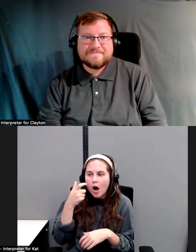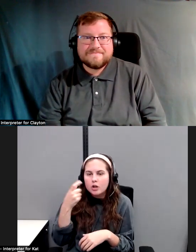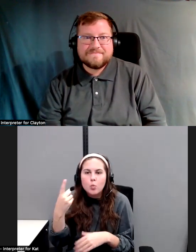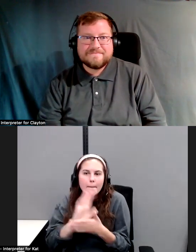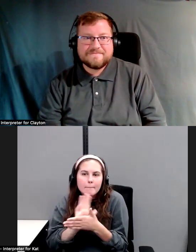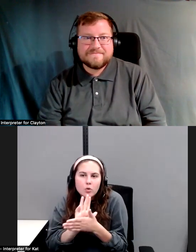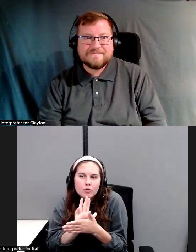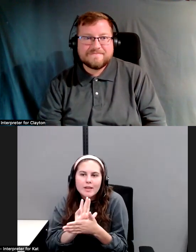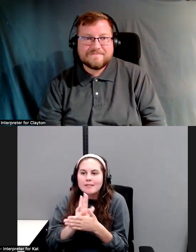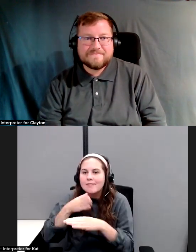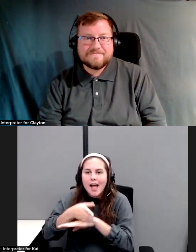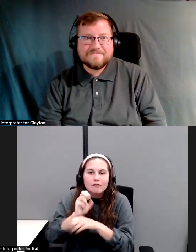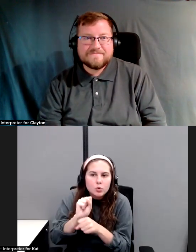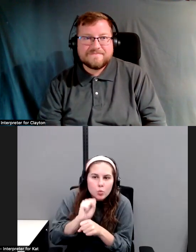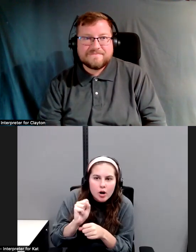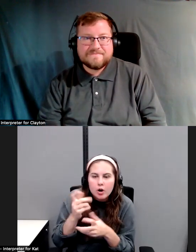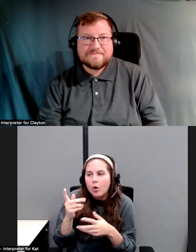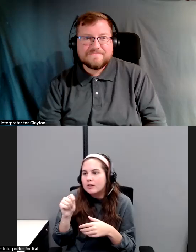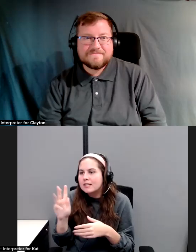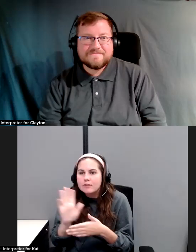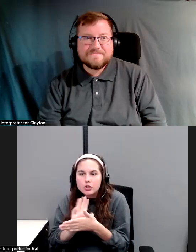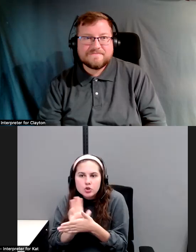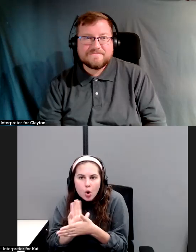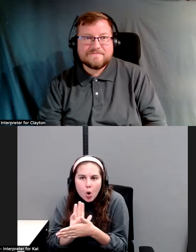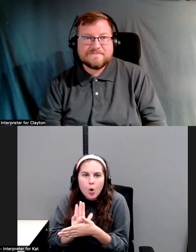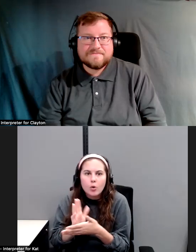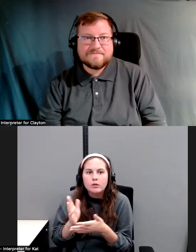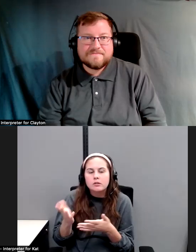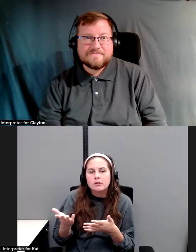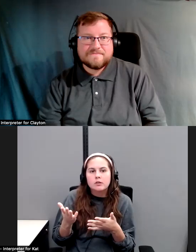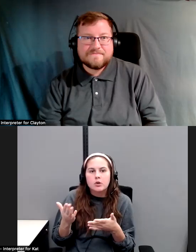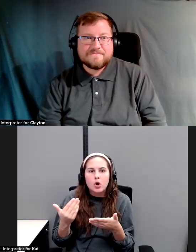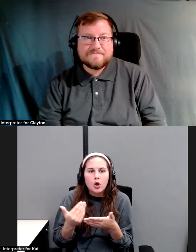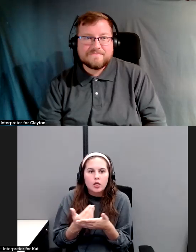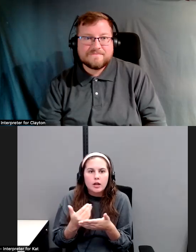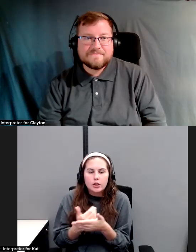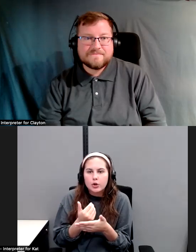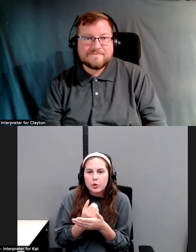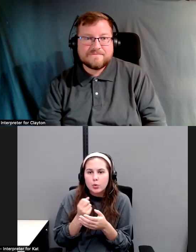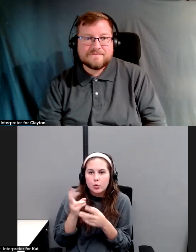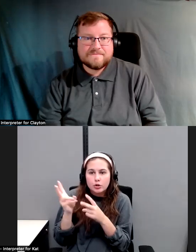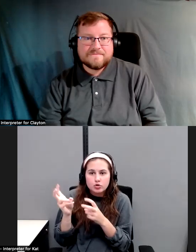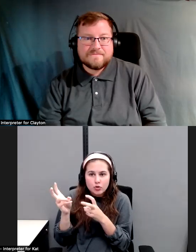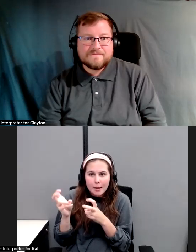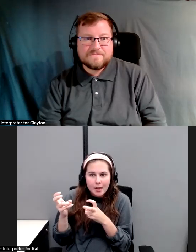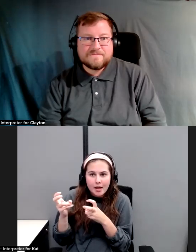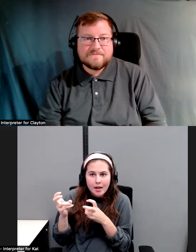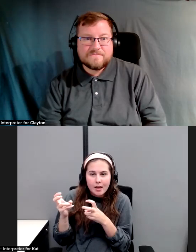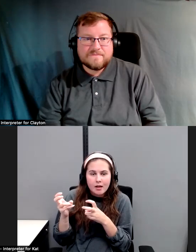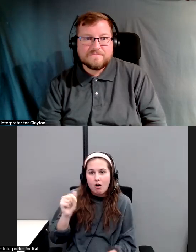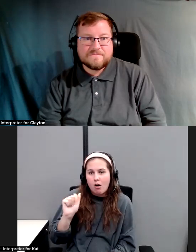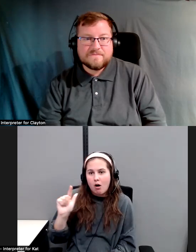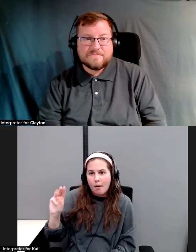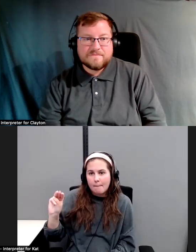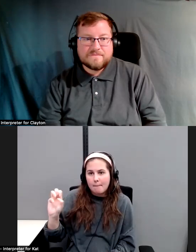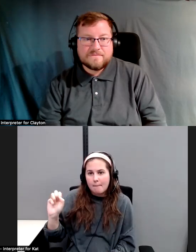a Hallmark TV series on the new streaming Hallmark Plus. So that's what I do to